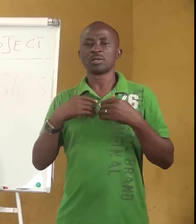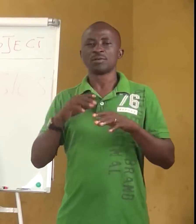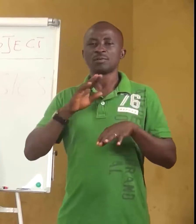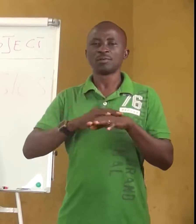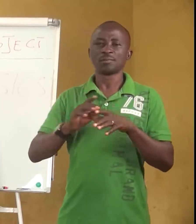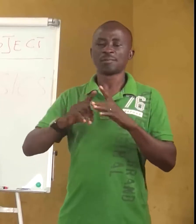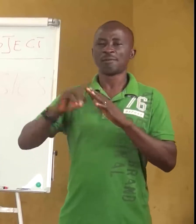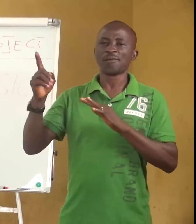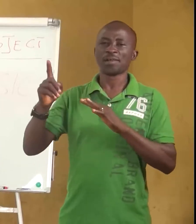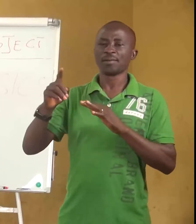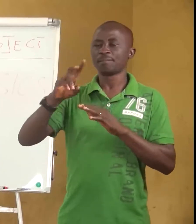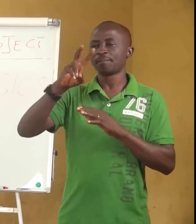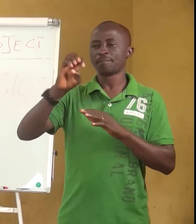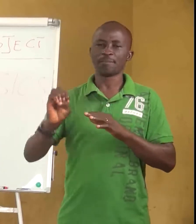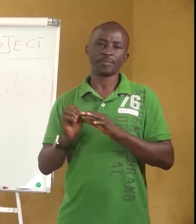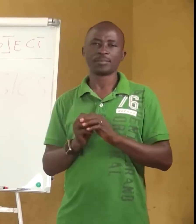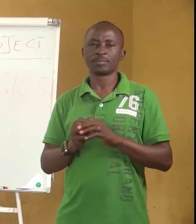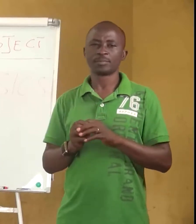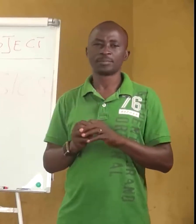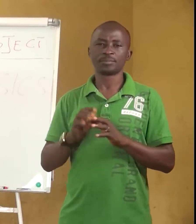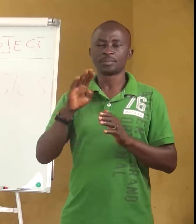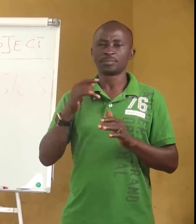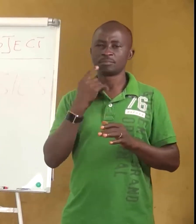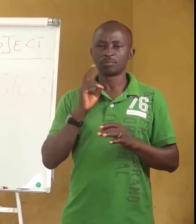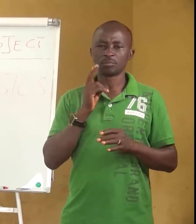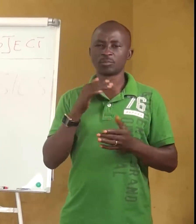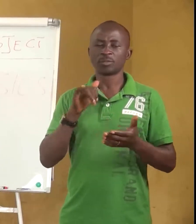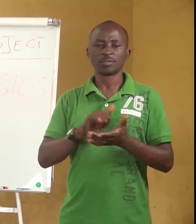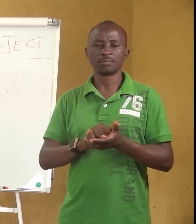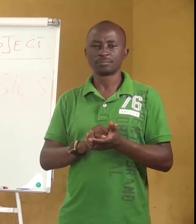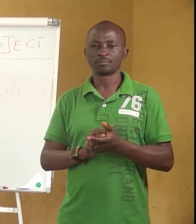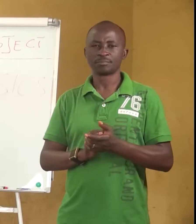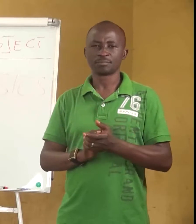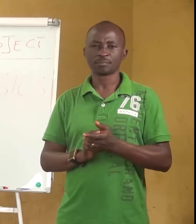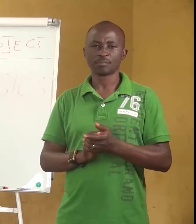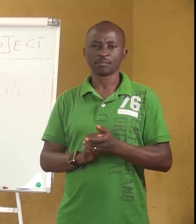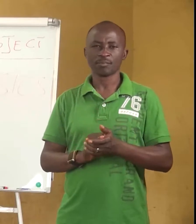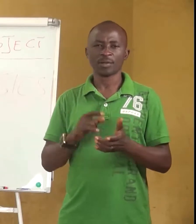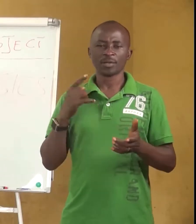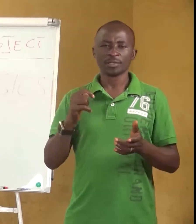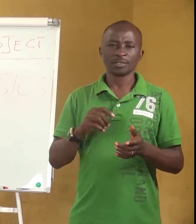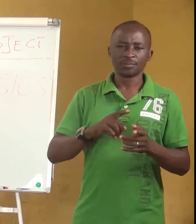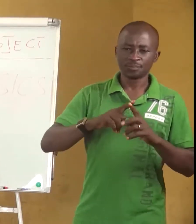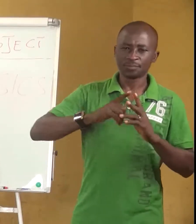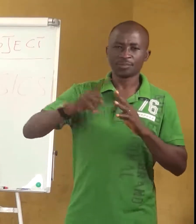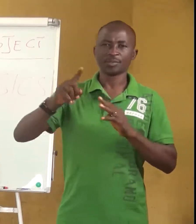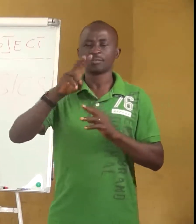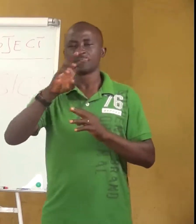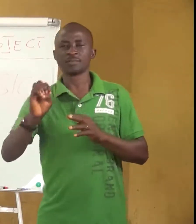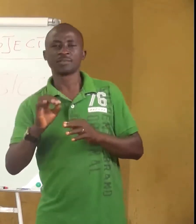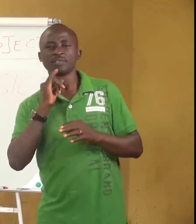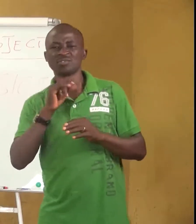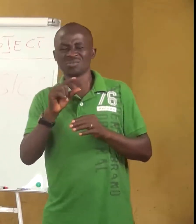and weightlessness of the body by telling us that the escape velocity is the